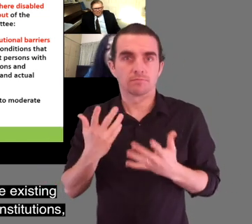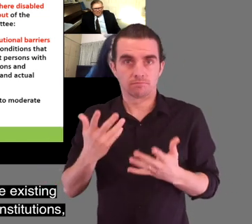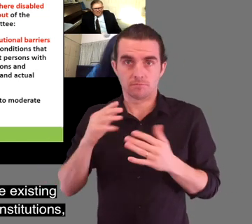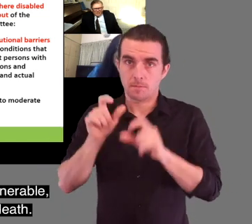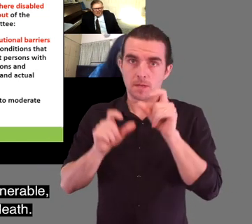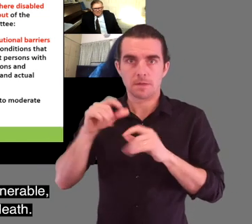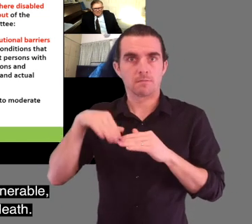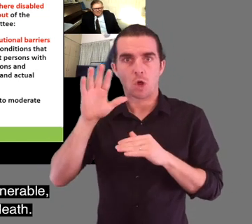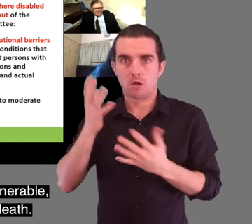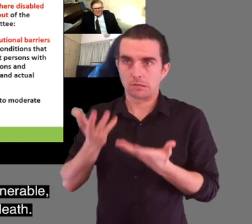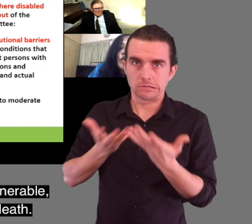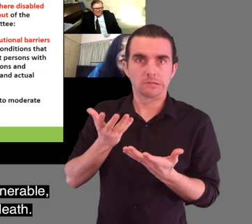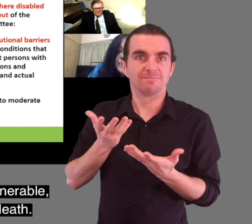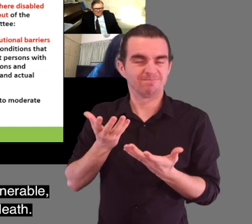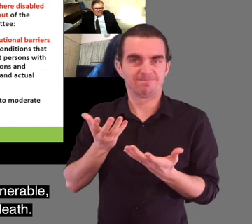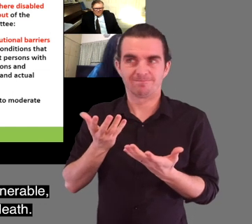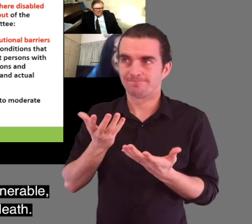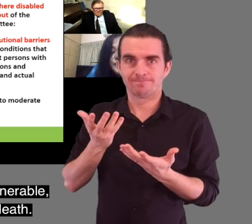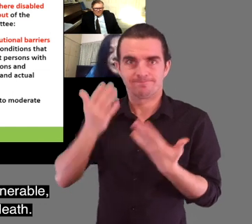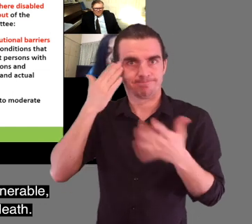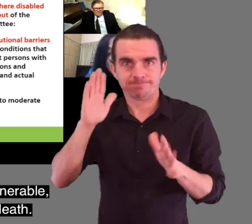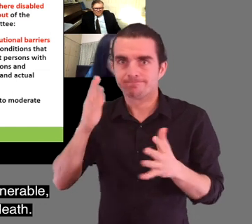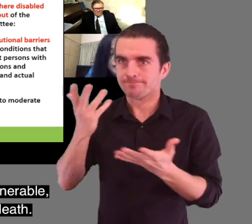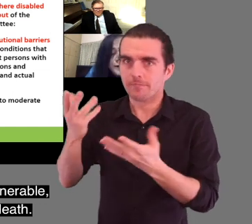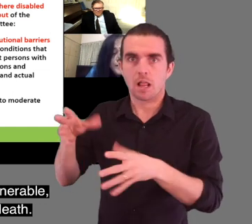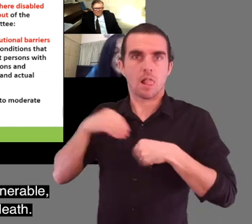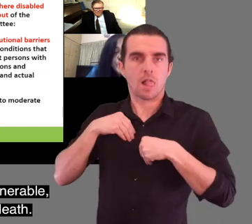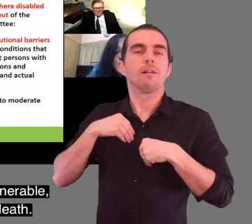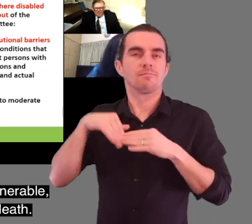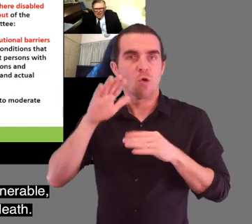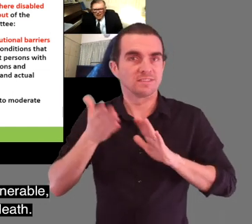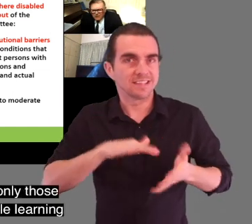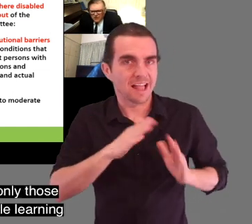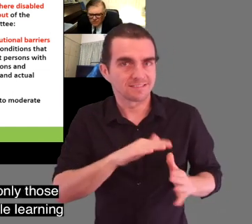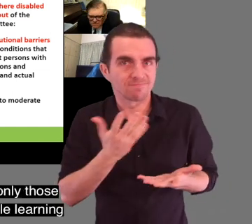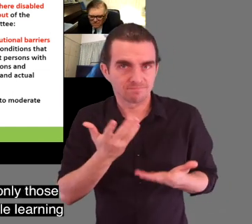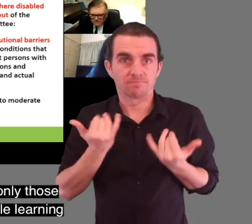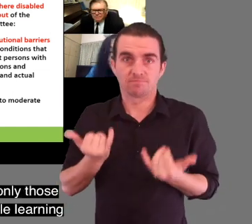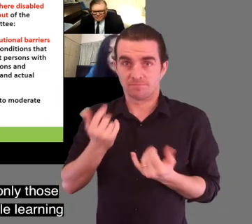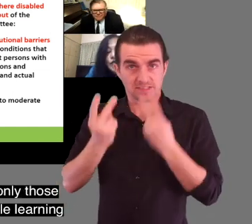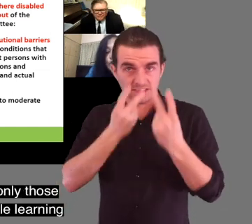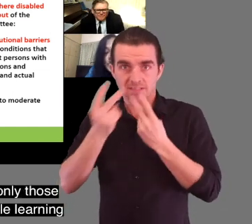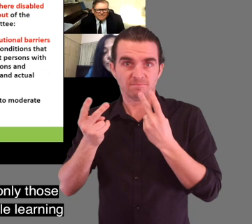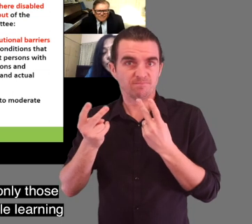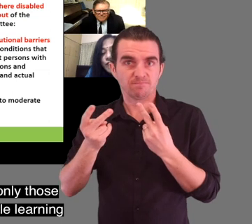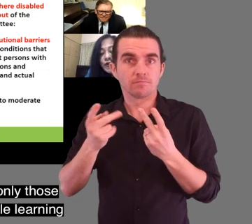make people more vulnerable and often leads to death. The current position